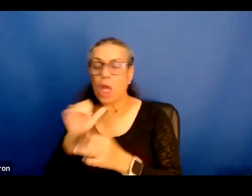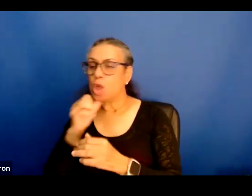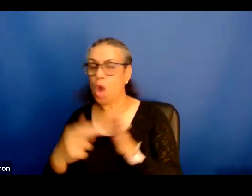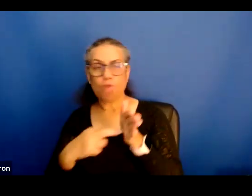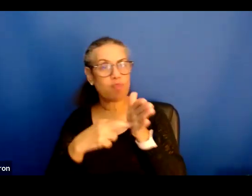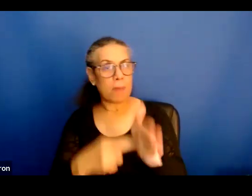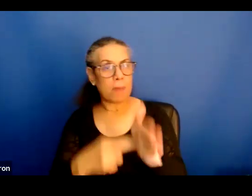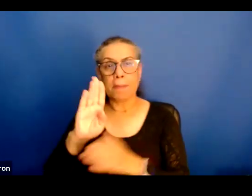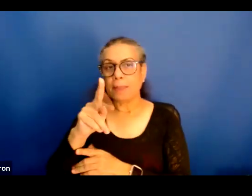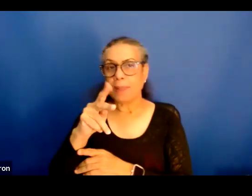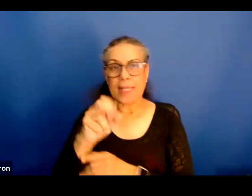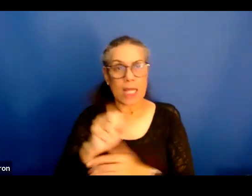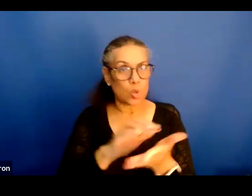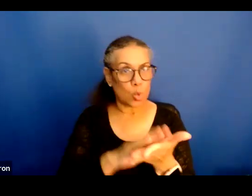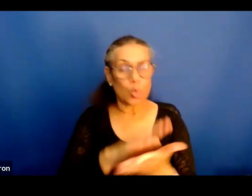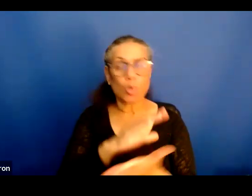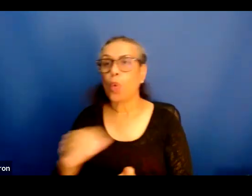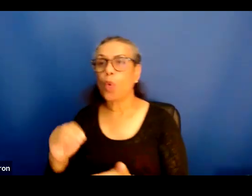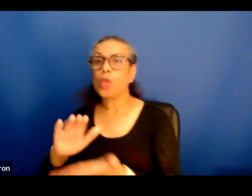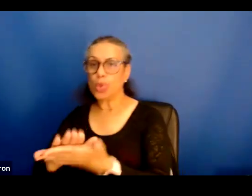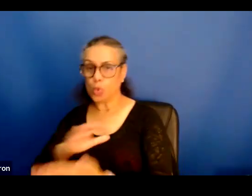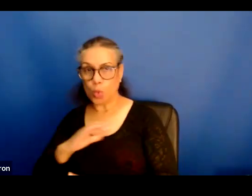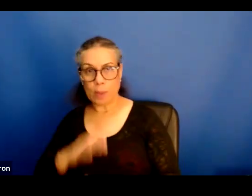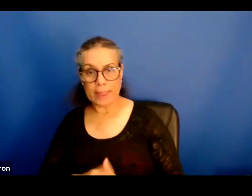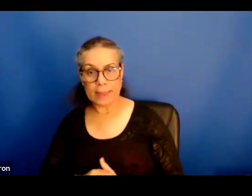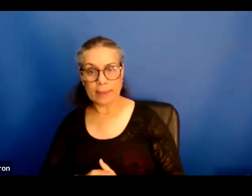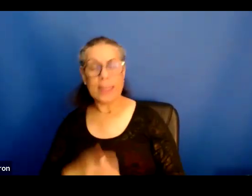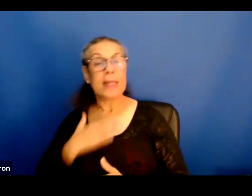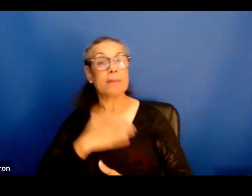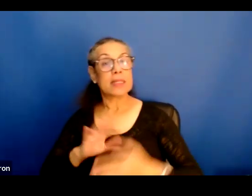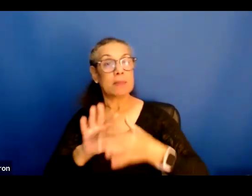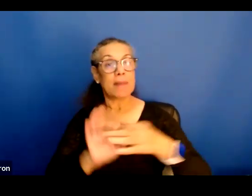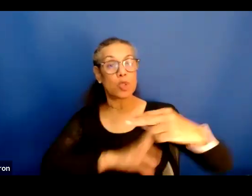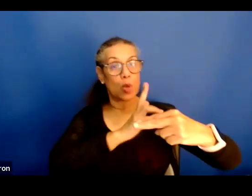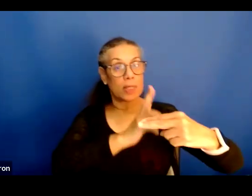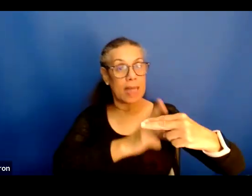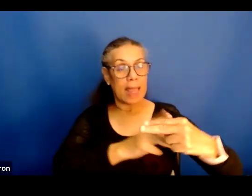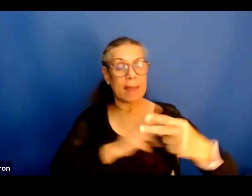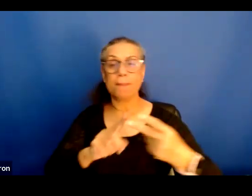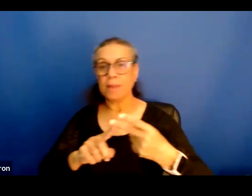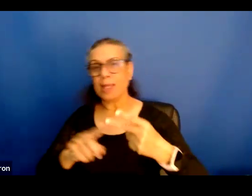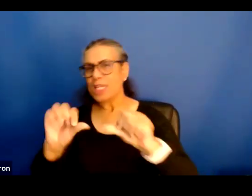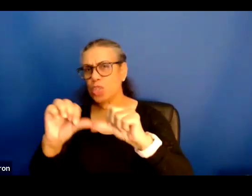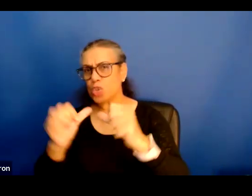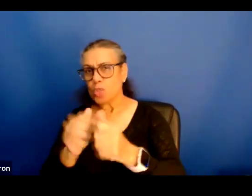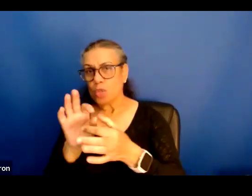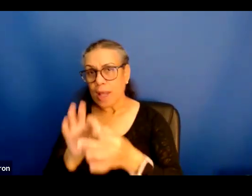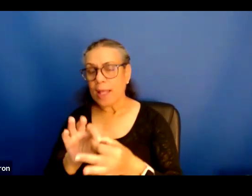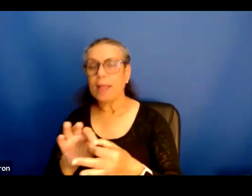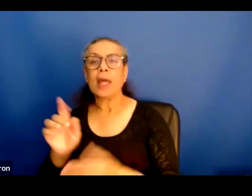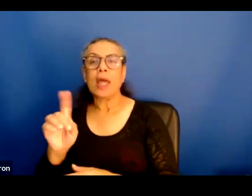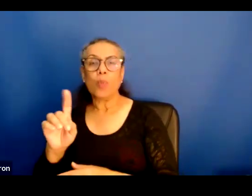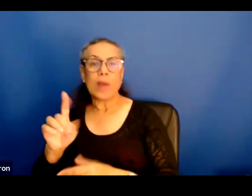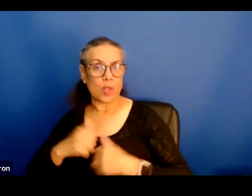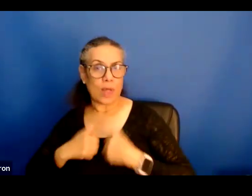represent the Boston Public Schools or the Boston School Committee. Please state your name, affiliation, and where you live before you begin. If you're on